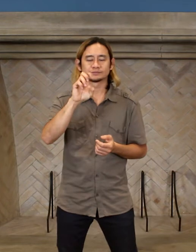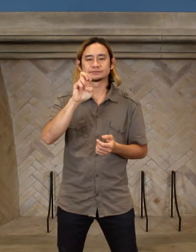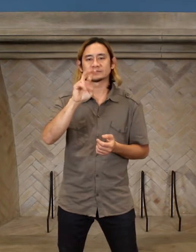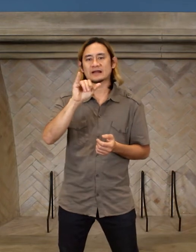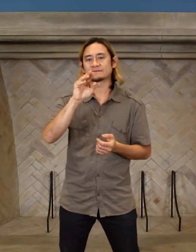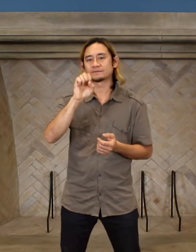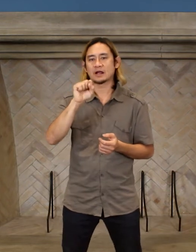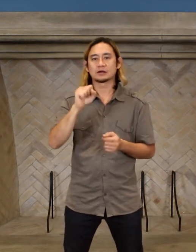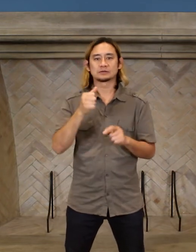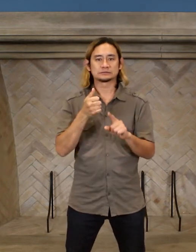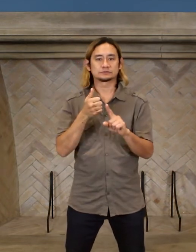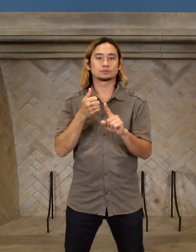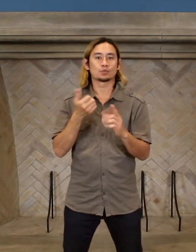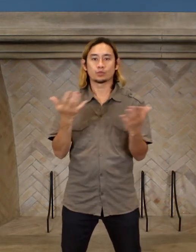My first hearing device